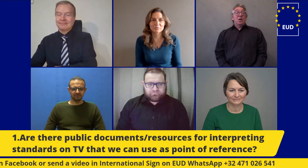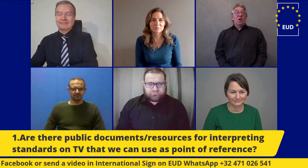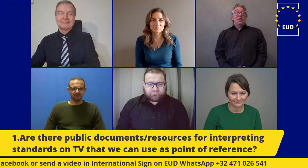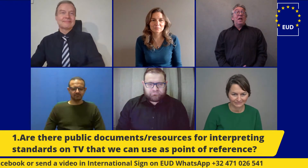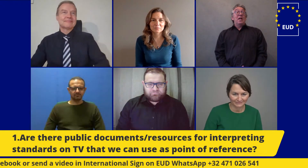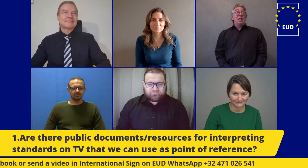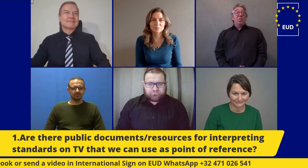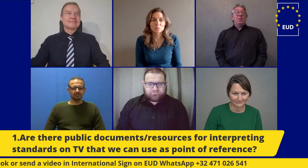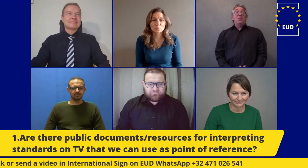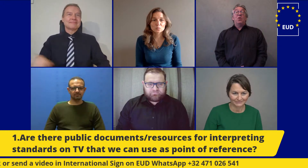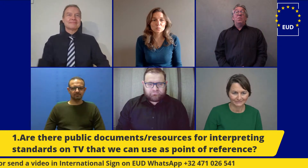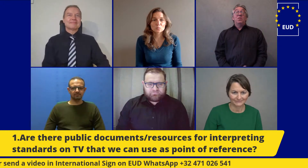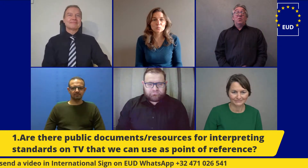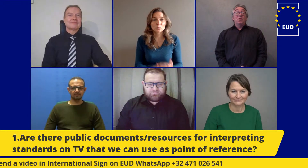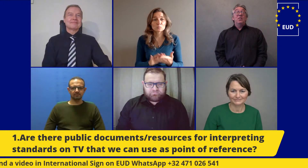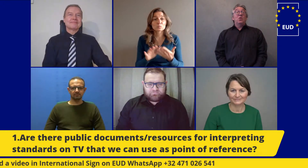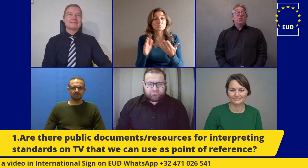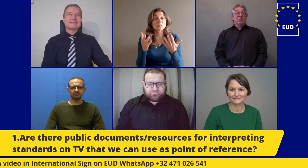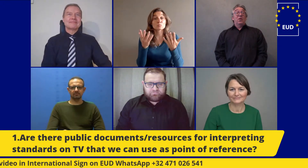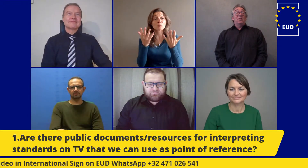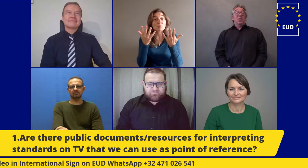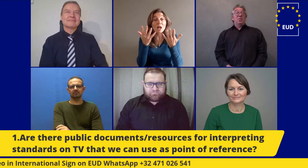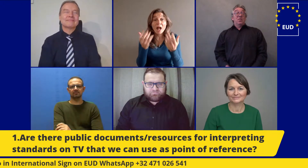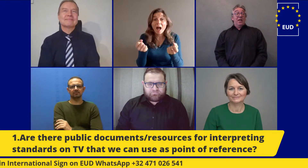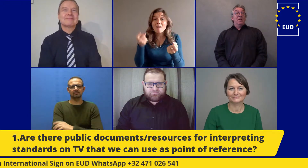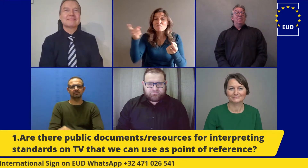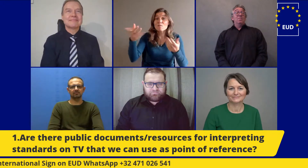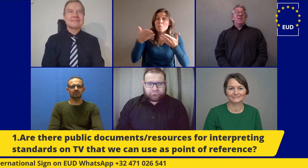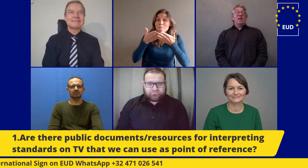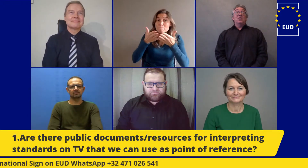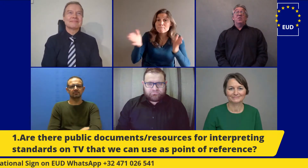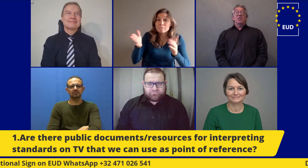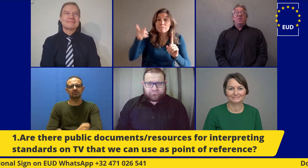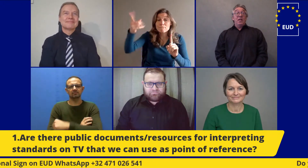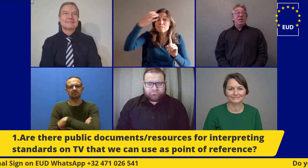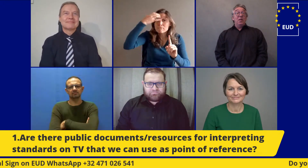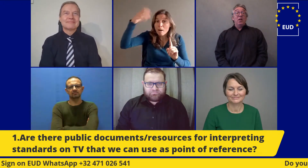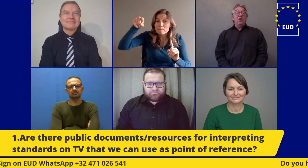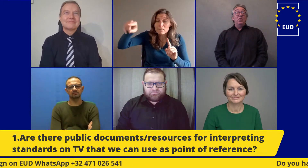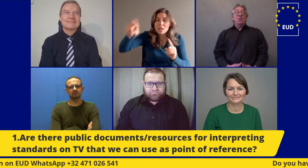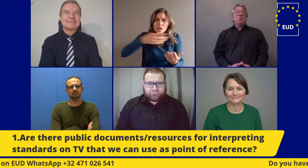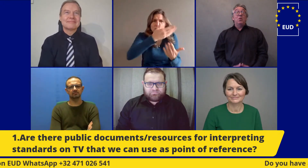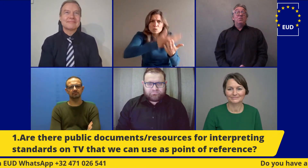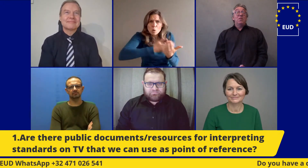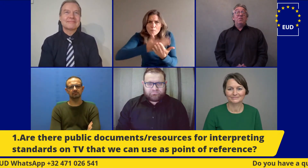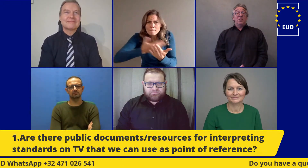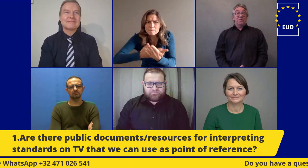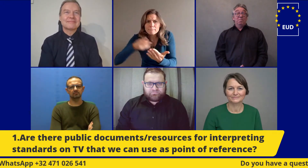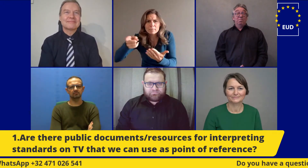Are there any public documents or resources for interpreting standards on TV that we can use as a point of reference?